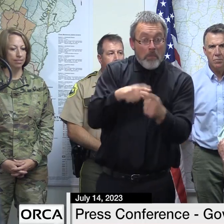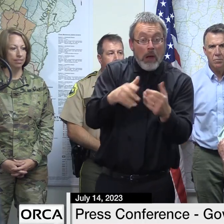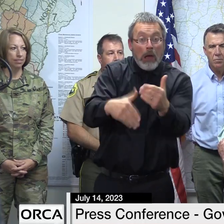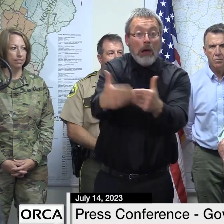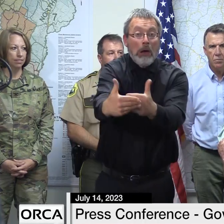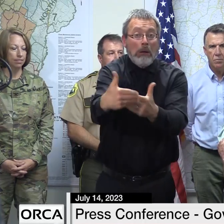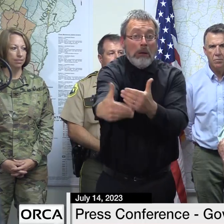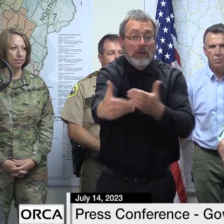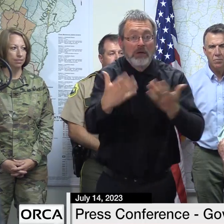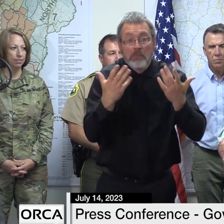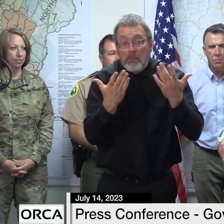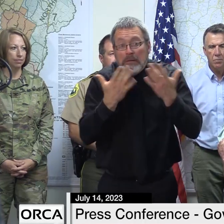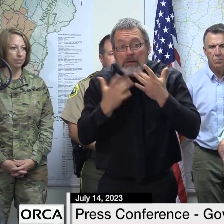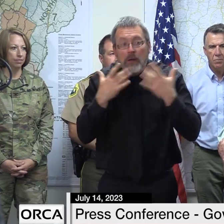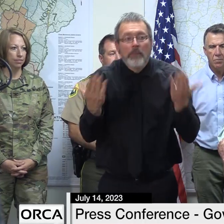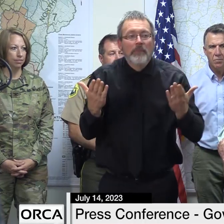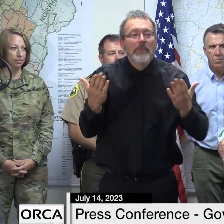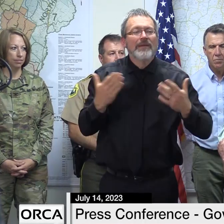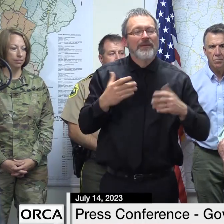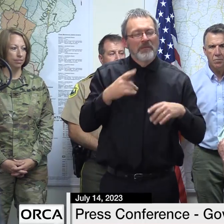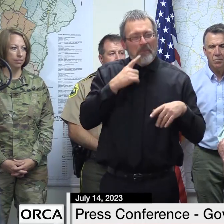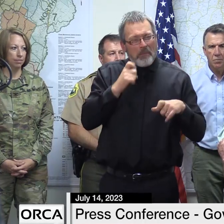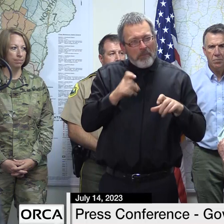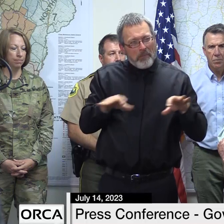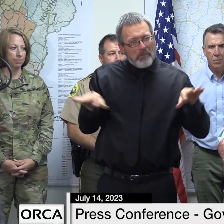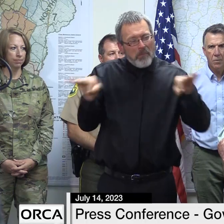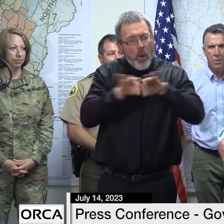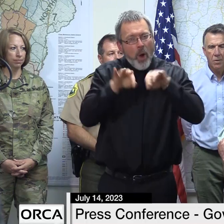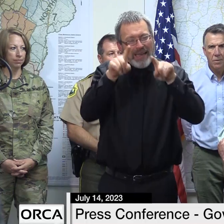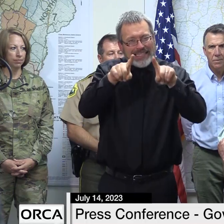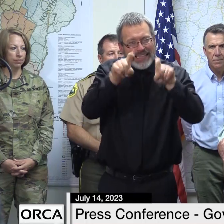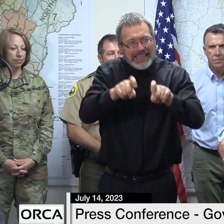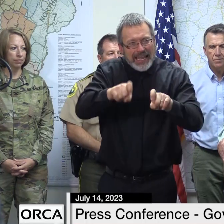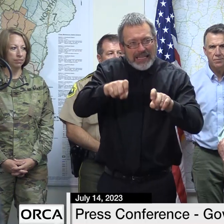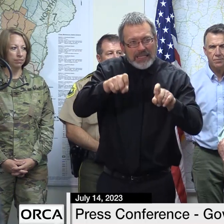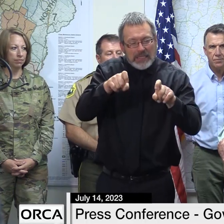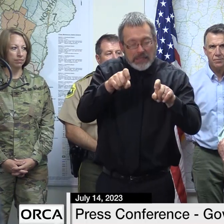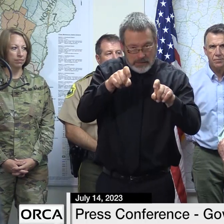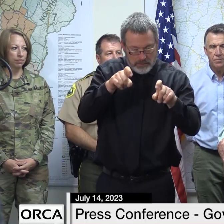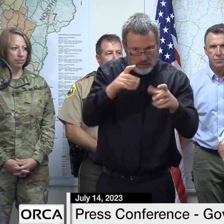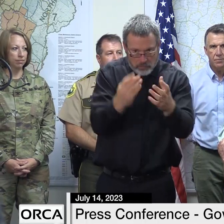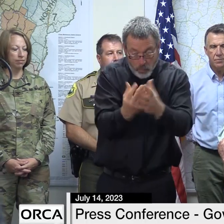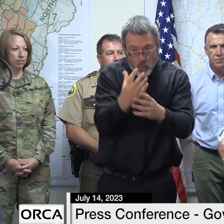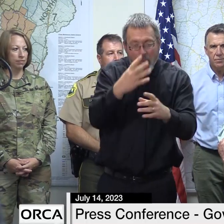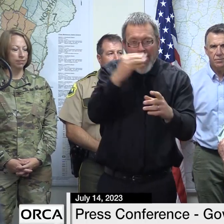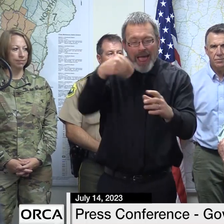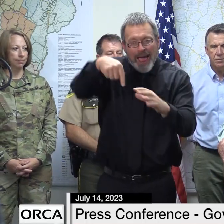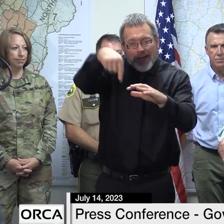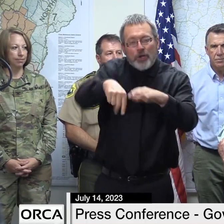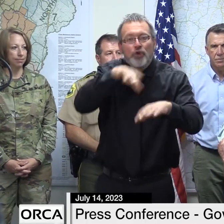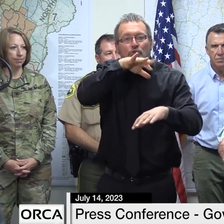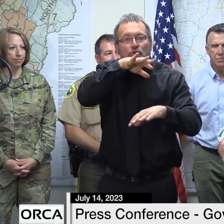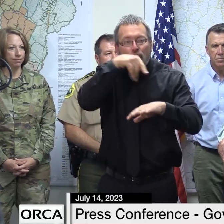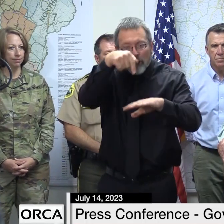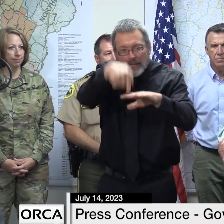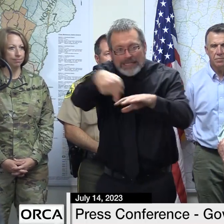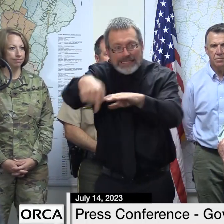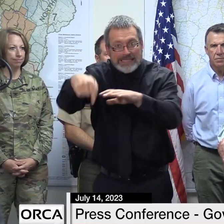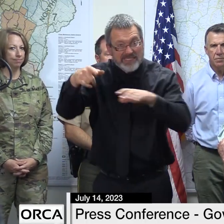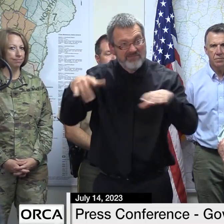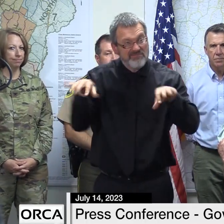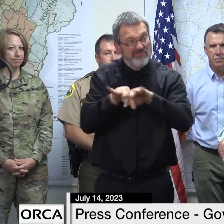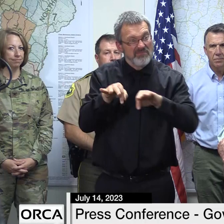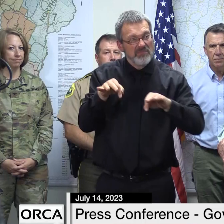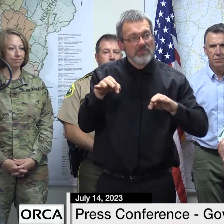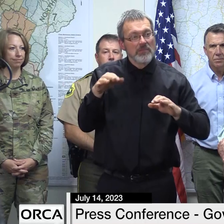the crops to see if they're okay, and we're also going to be testing the soil between our lab and UVM Extension. That's the